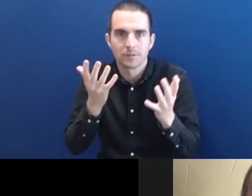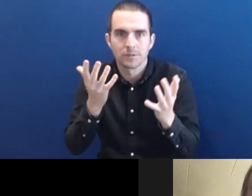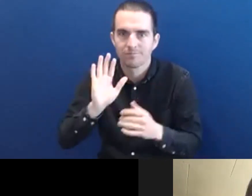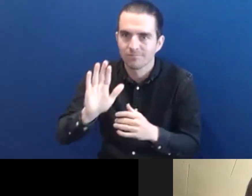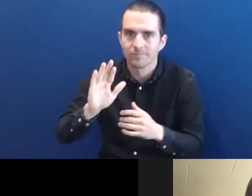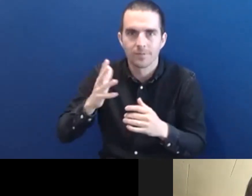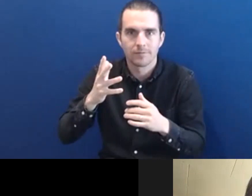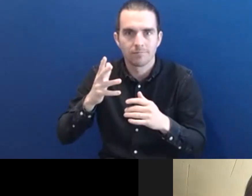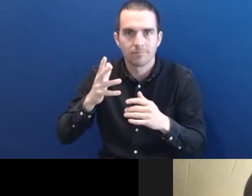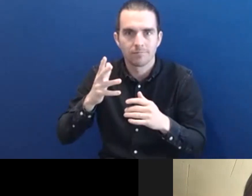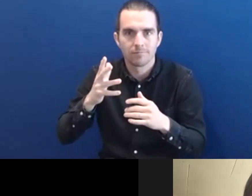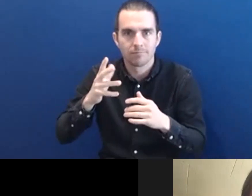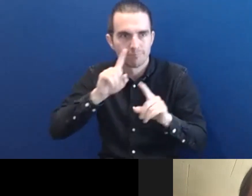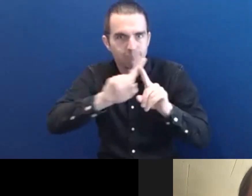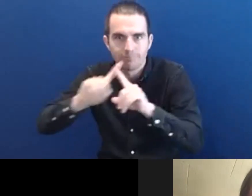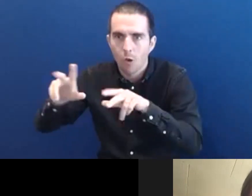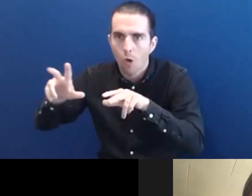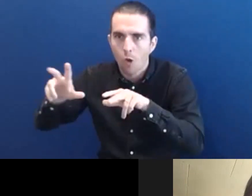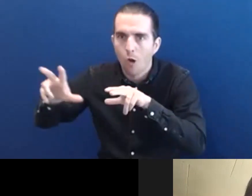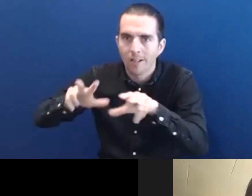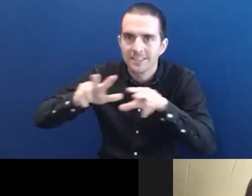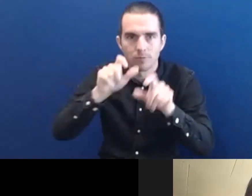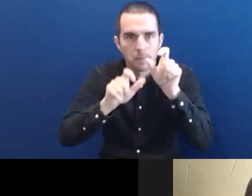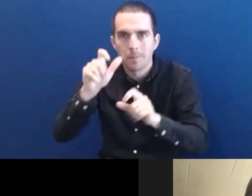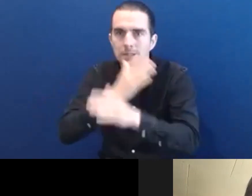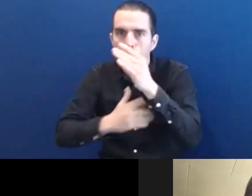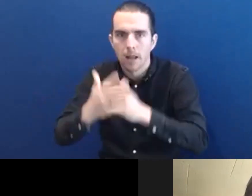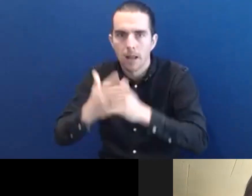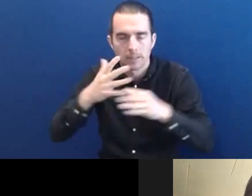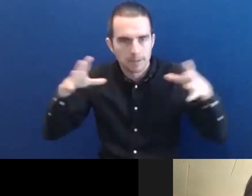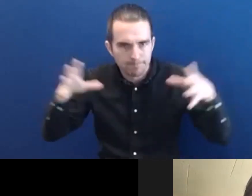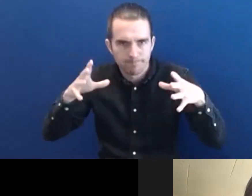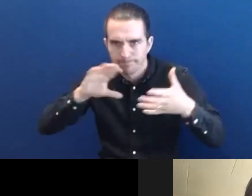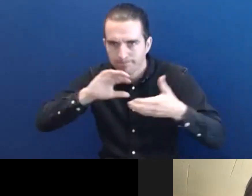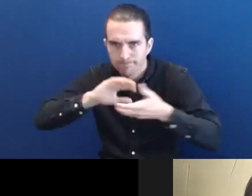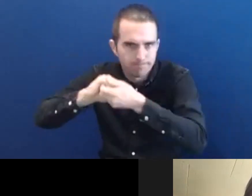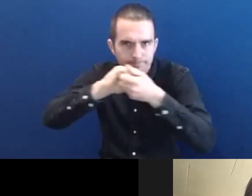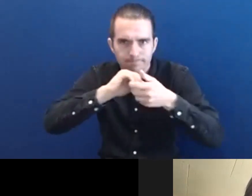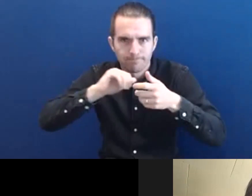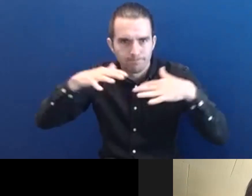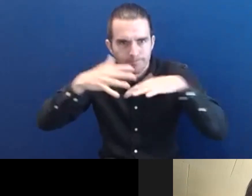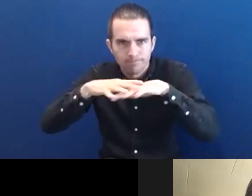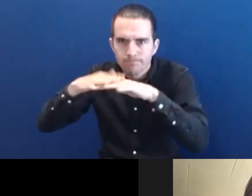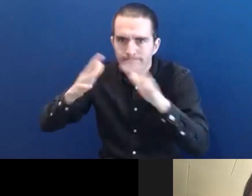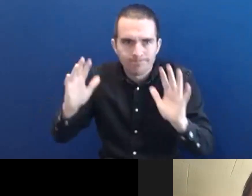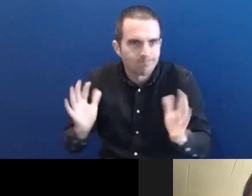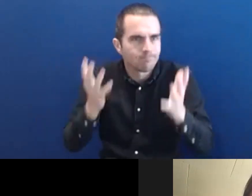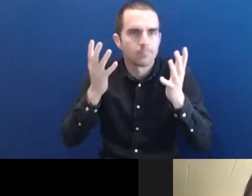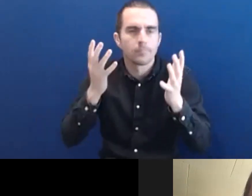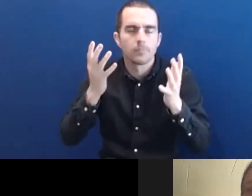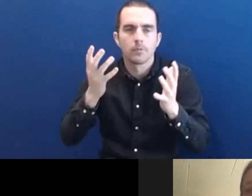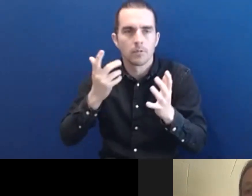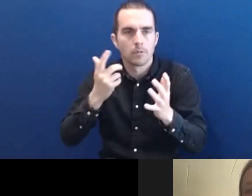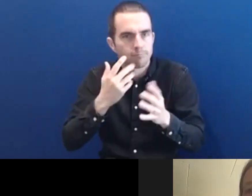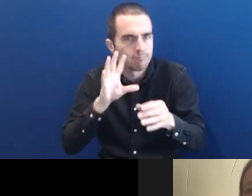diverse organizations with persons with disability to collectively get involved in the civic space alongside other social justice movements